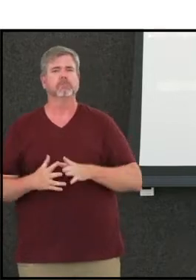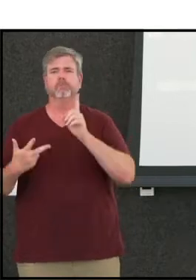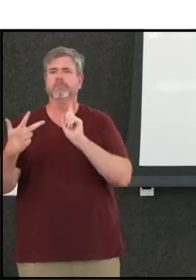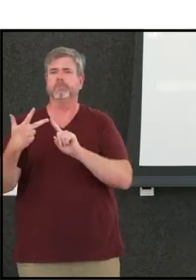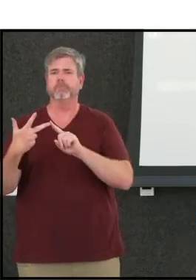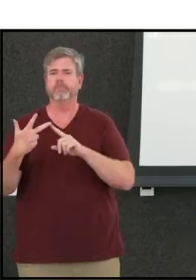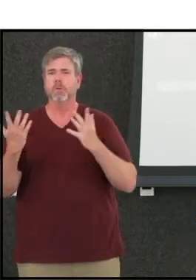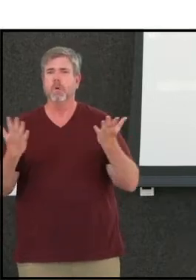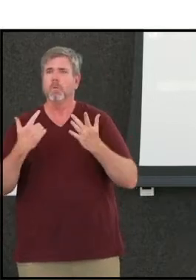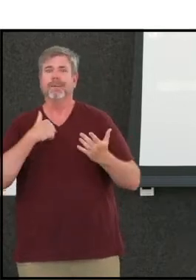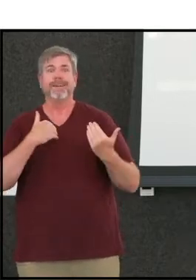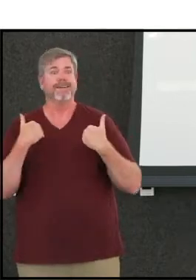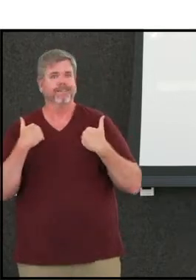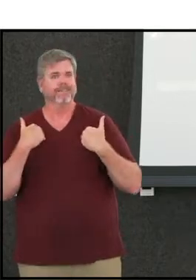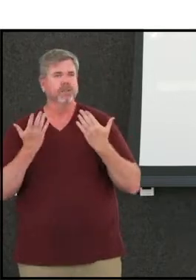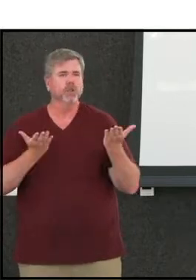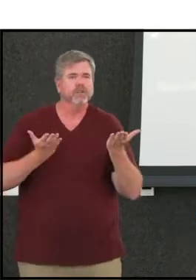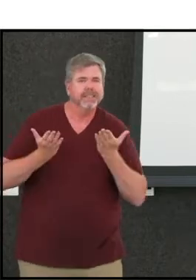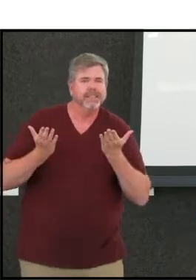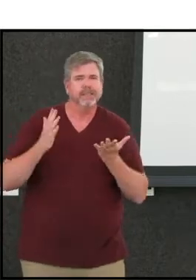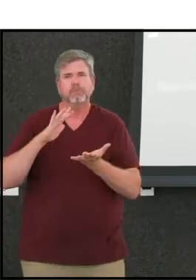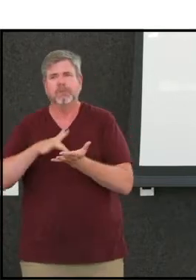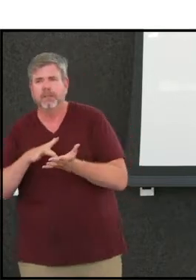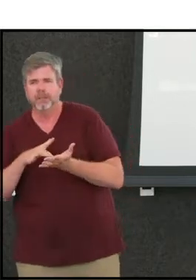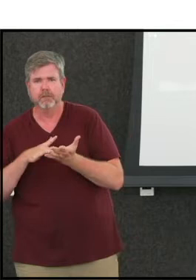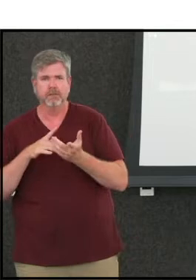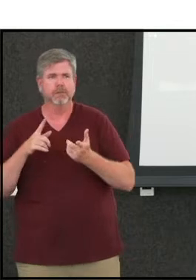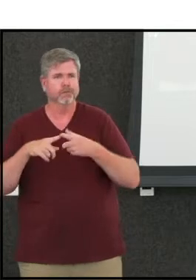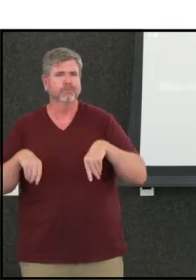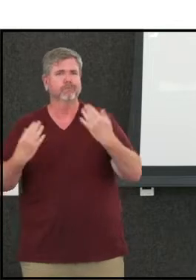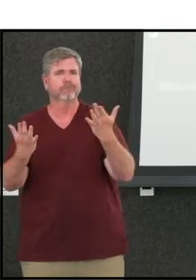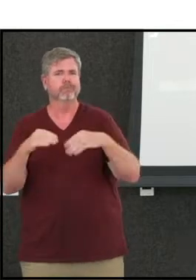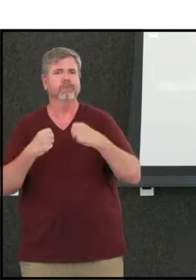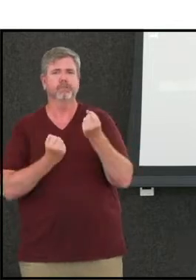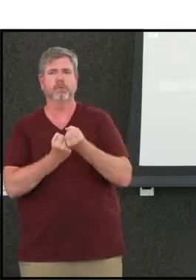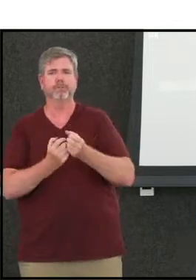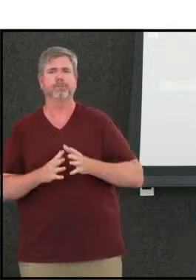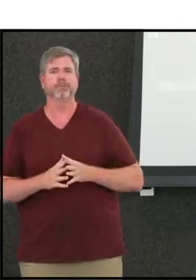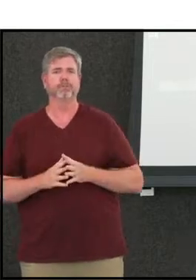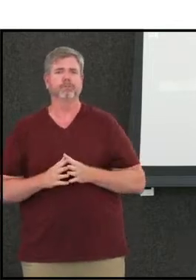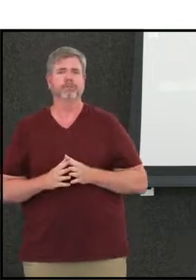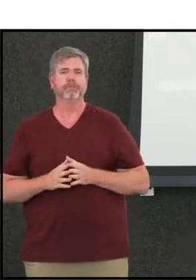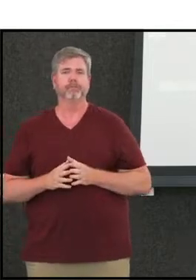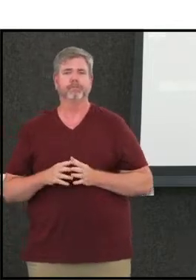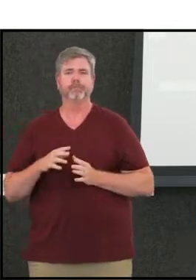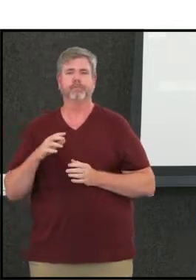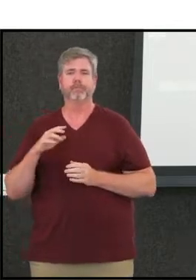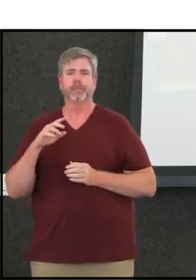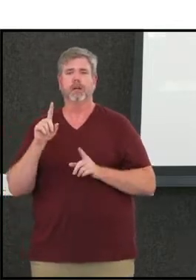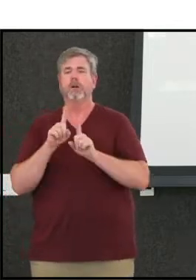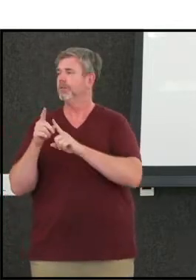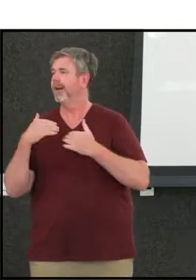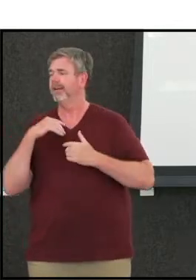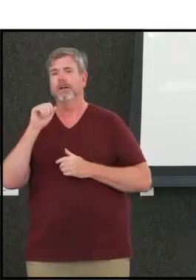of treatment. I'm going to pass it on to Dr. Al-Quraishi, who's our adolescent psychiatrist and works closely on this subject